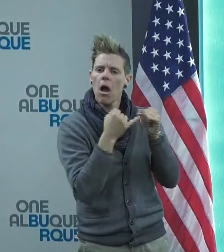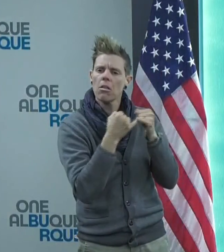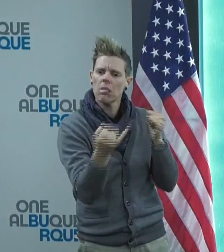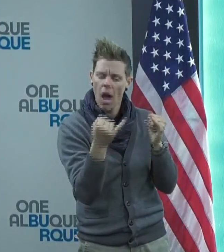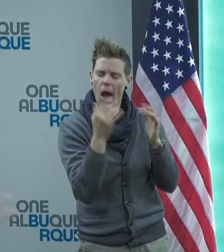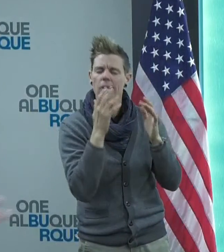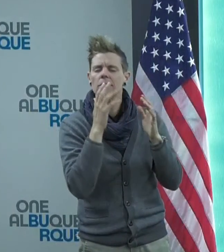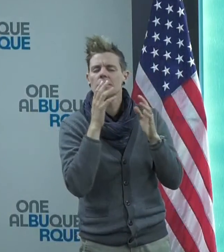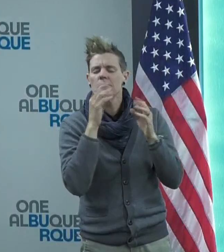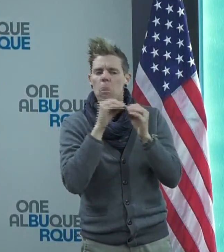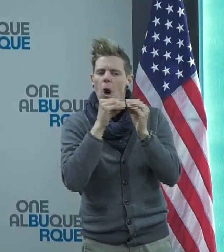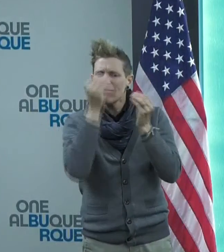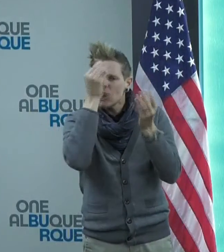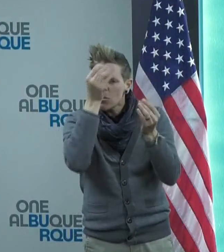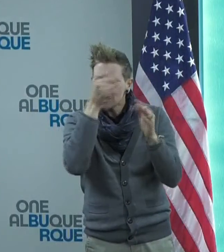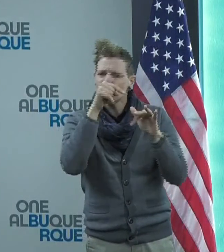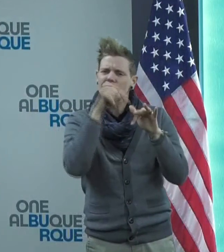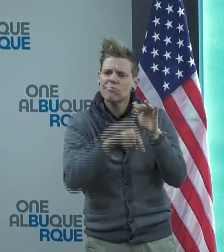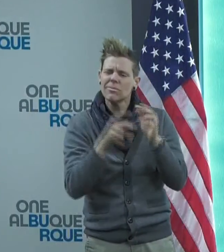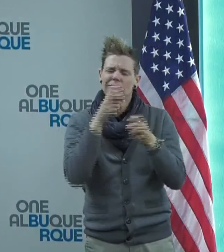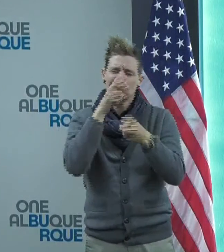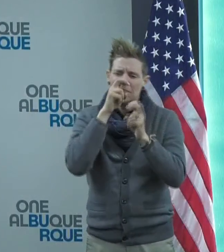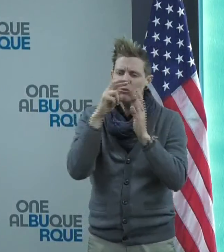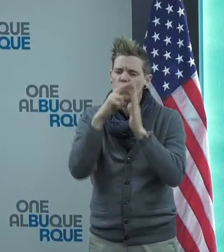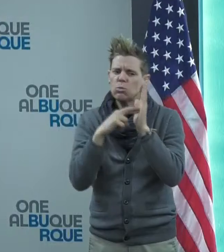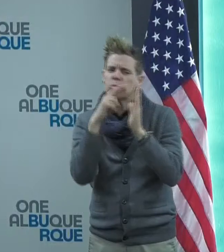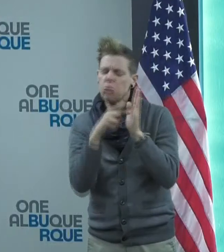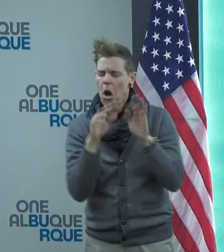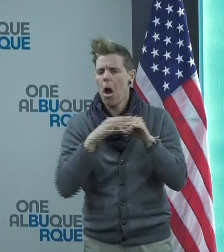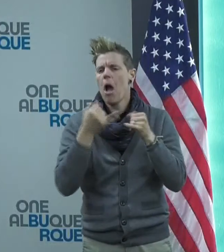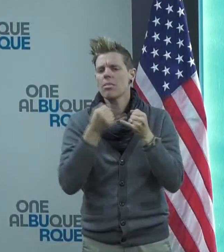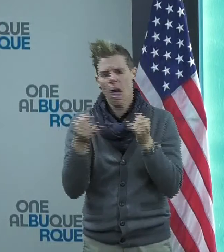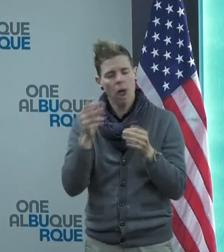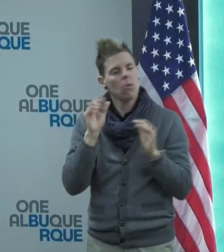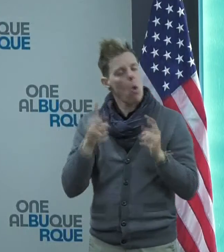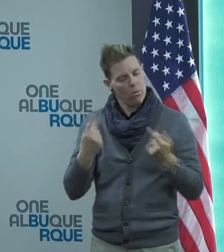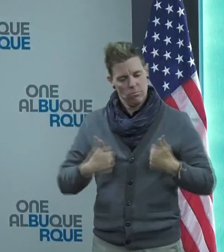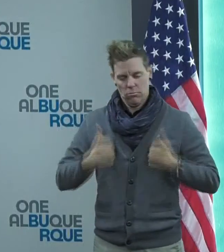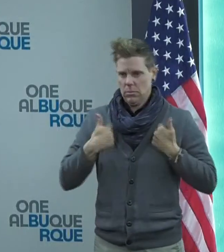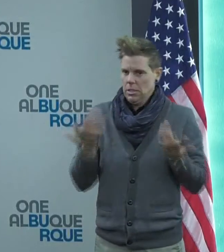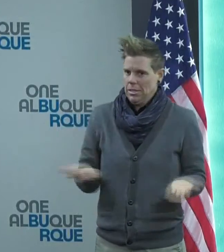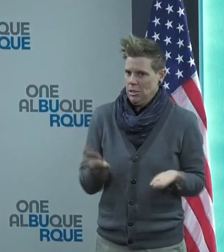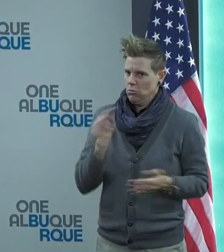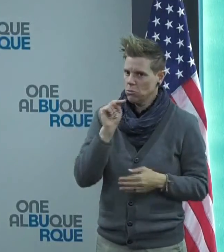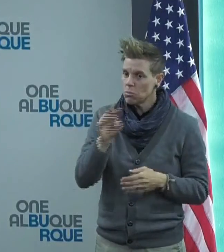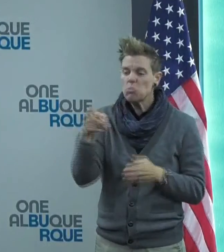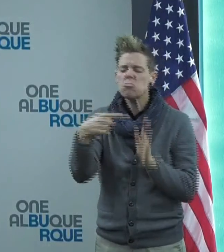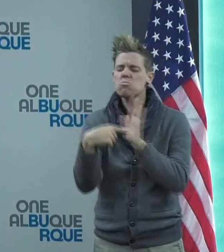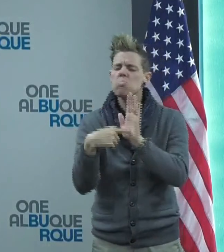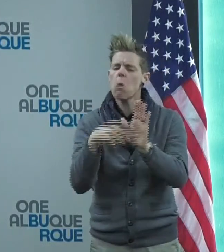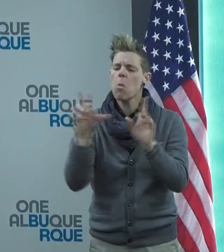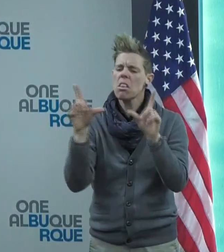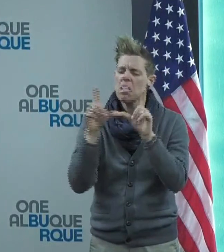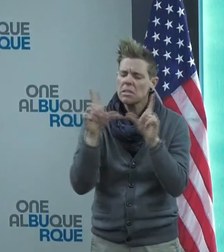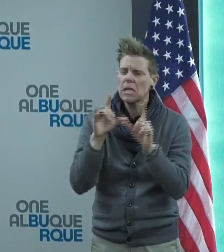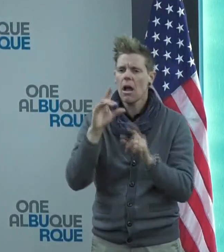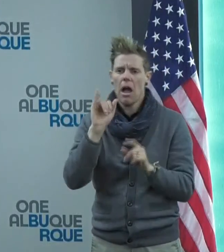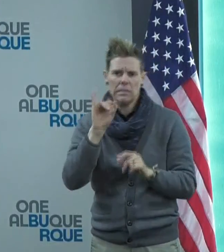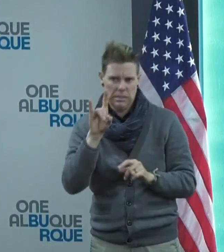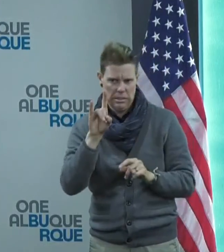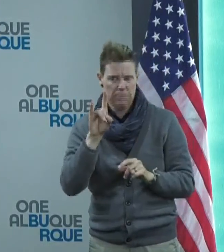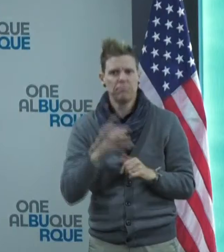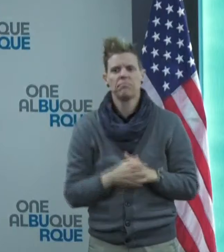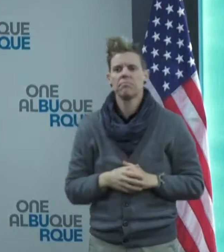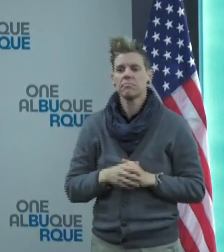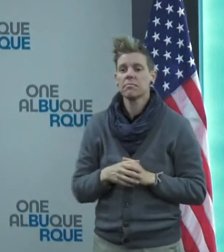your residency, and so the standard techniques of driver's license or ID card, or even in some cases utility